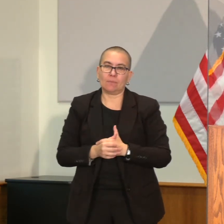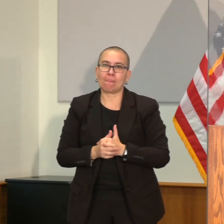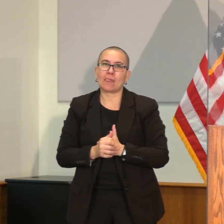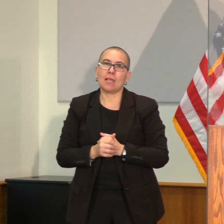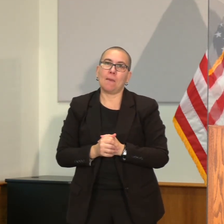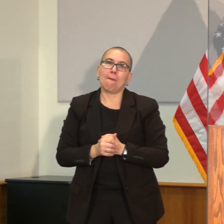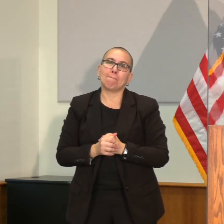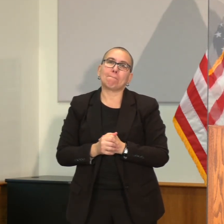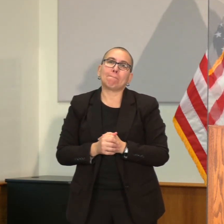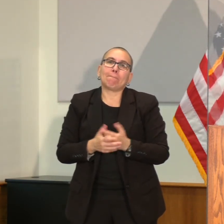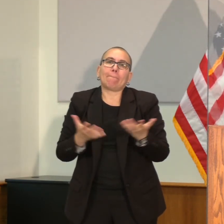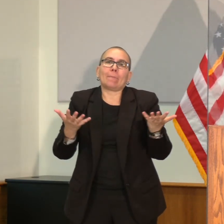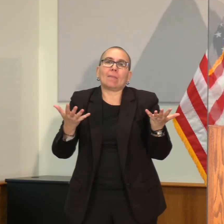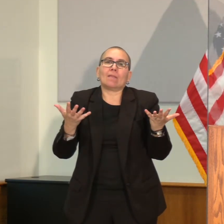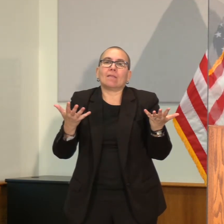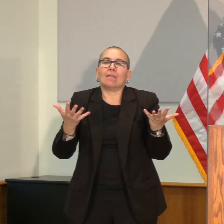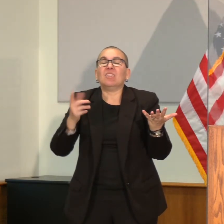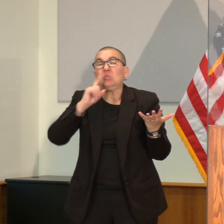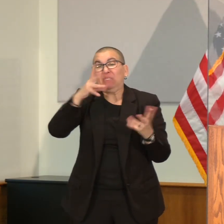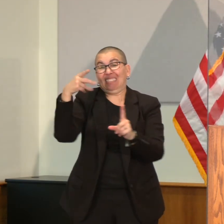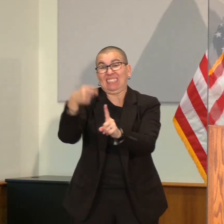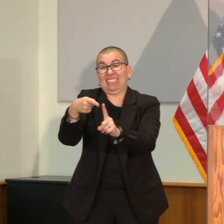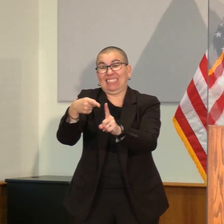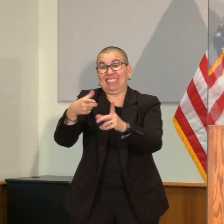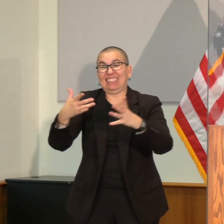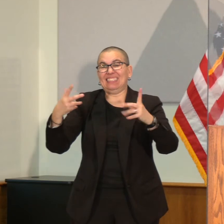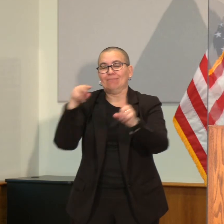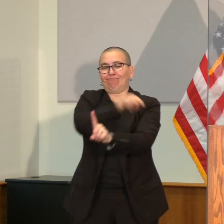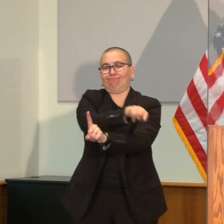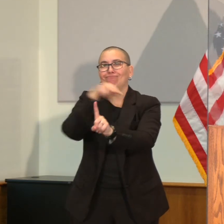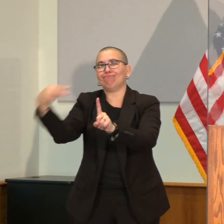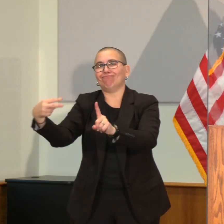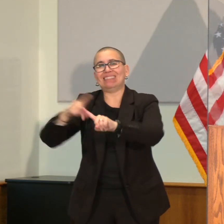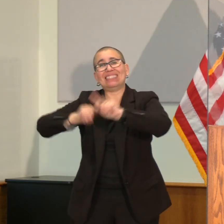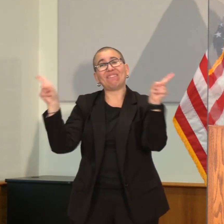I think both sides obviously see this very differently. I mean, I do think that